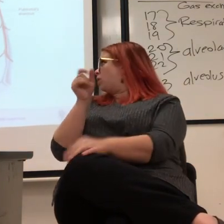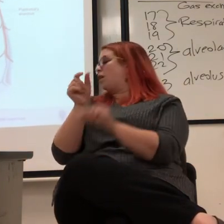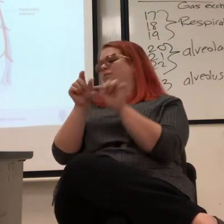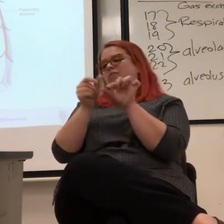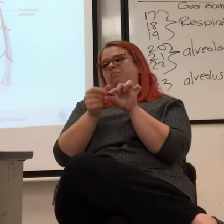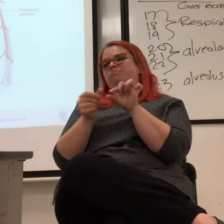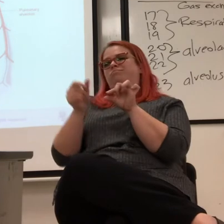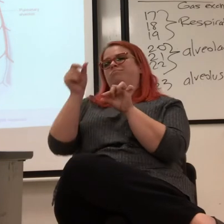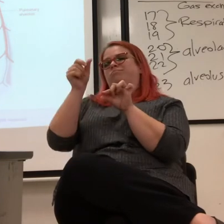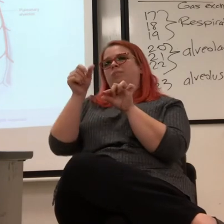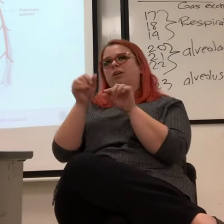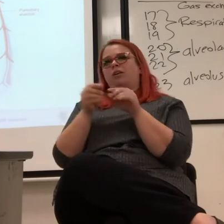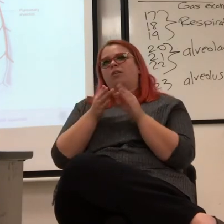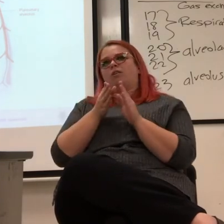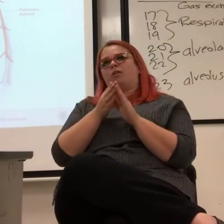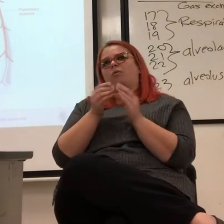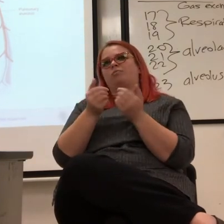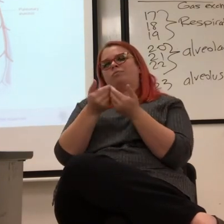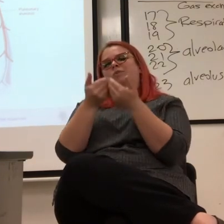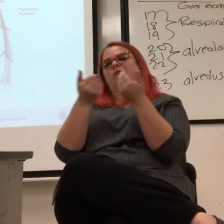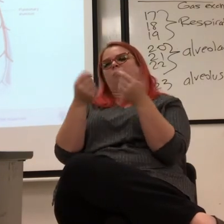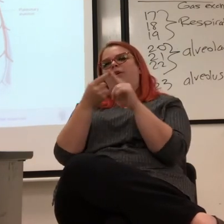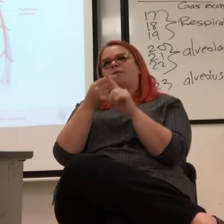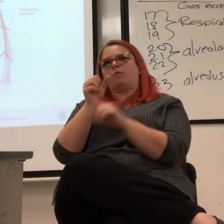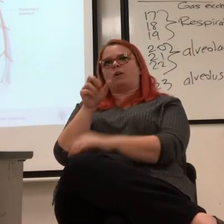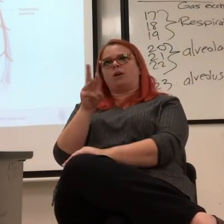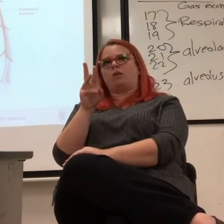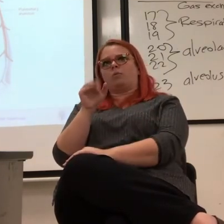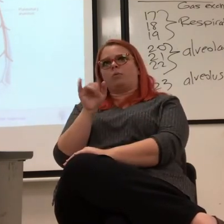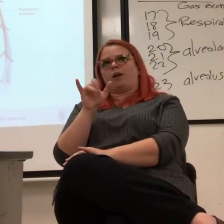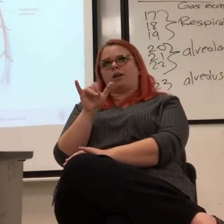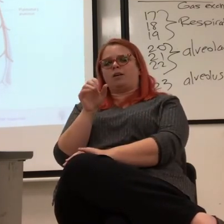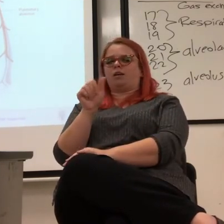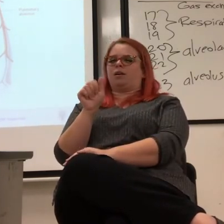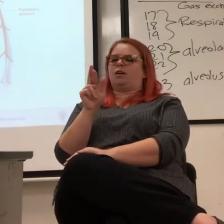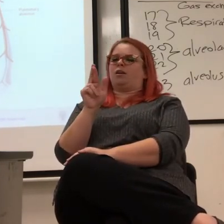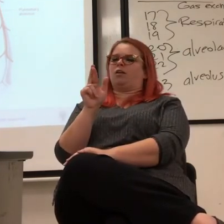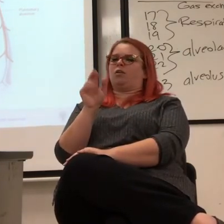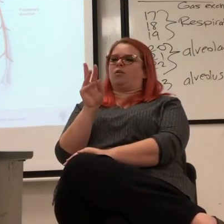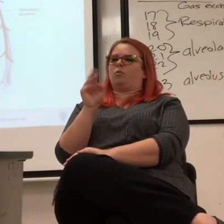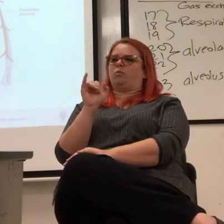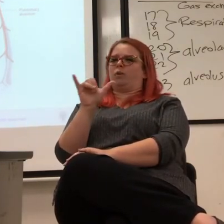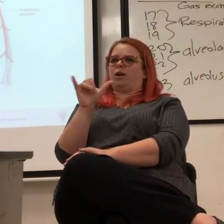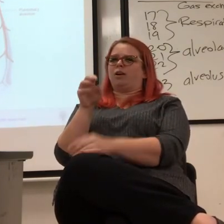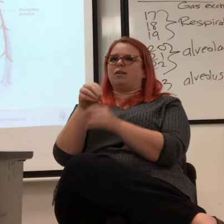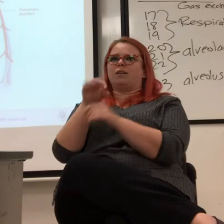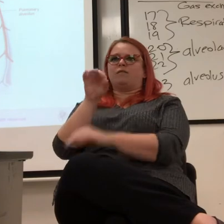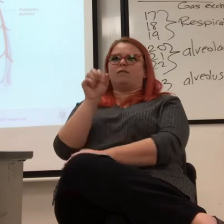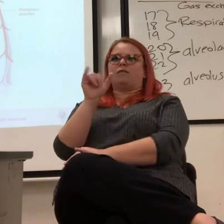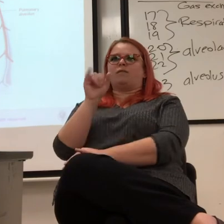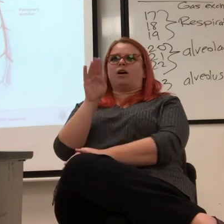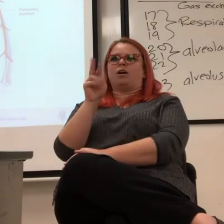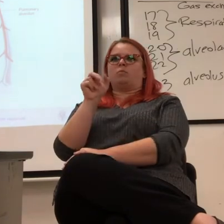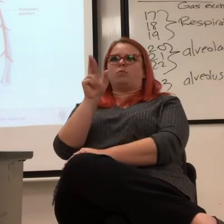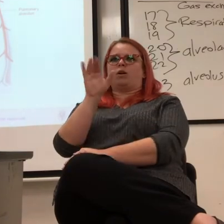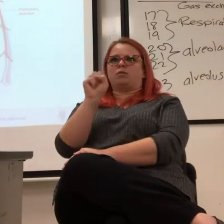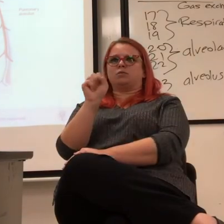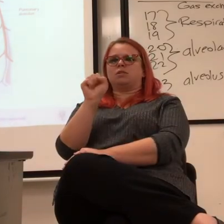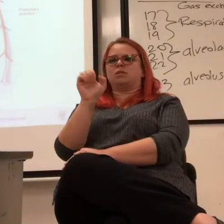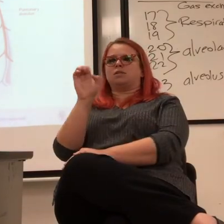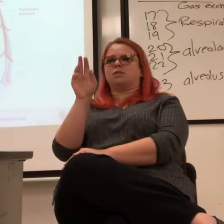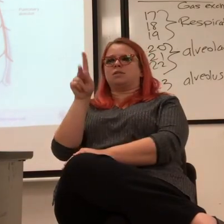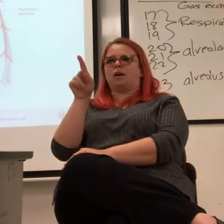septum between lobules. And those will all drain to the four pulmonary veins eventually. Okay. So,